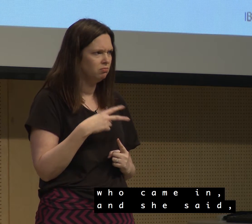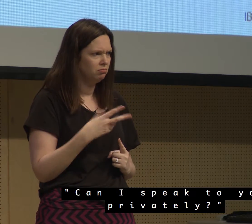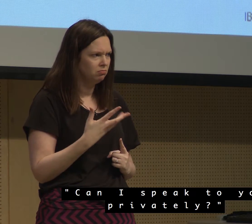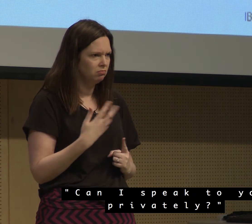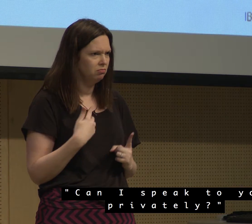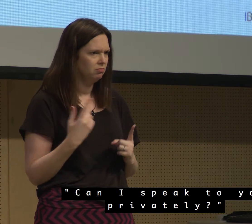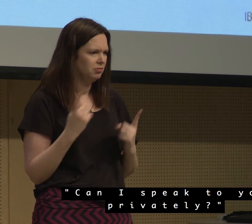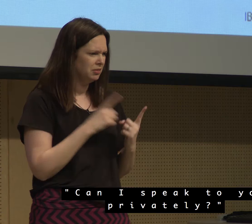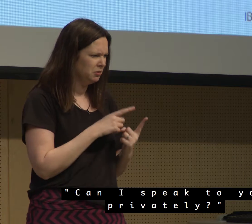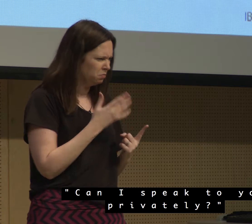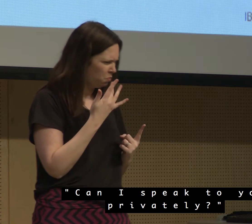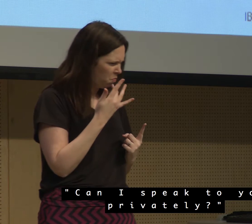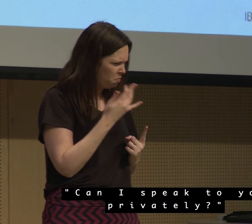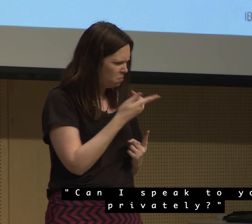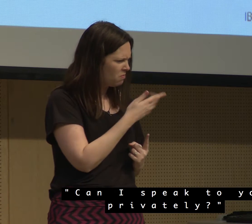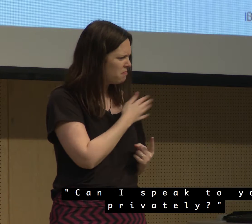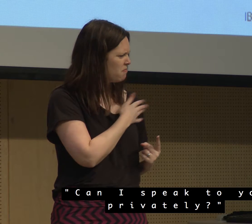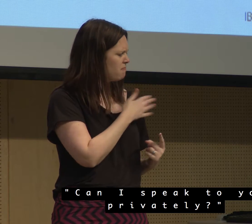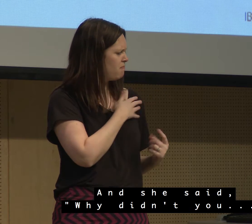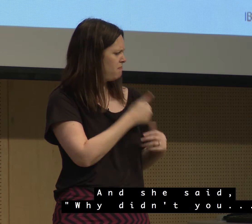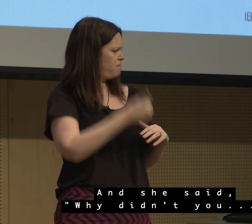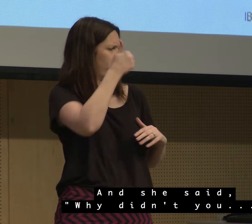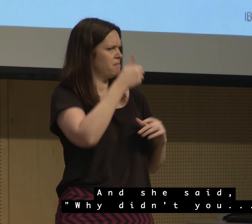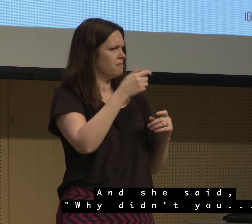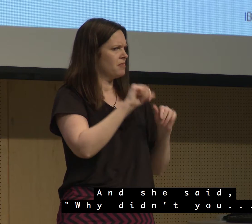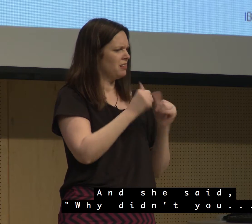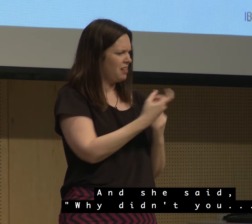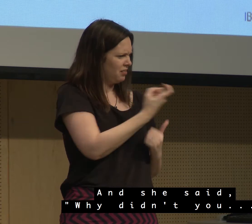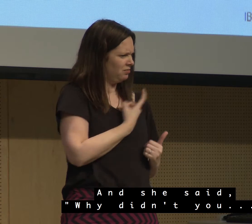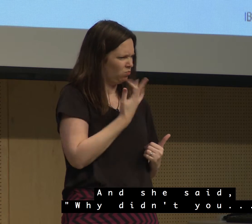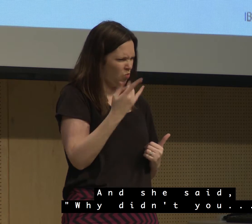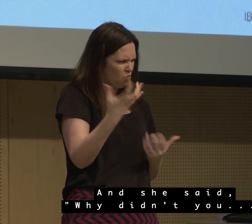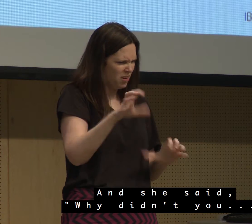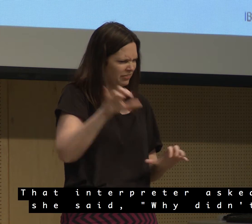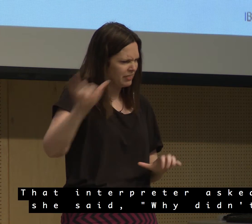she said, can I speak to you privately? And she said, why didn't